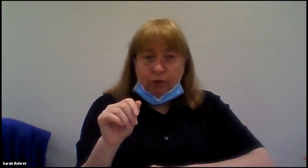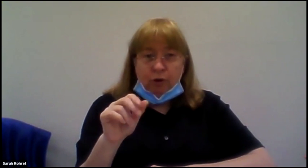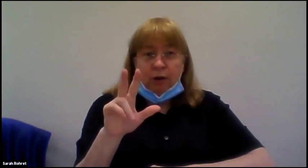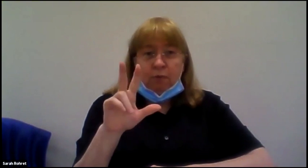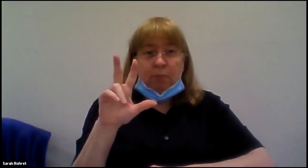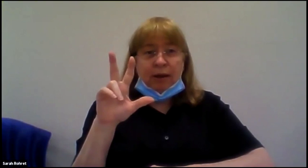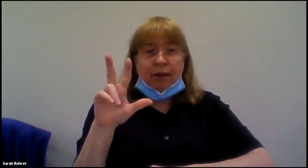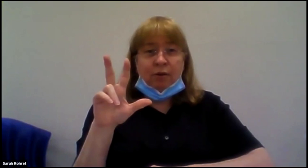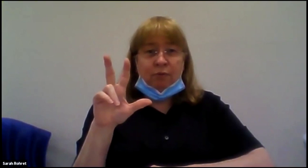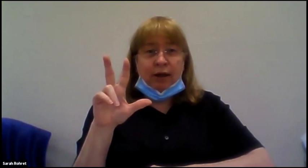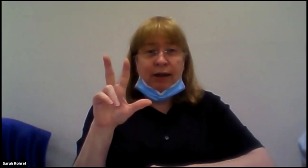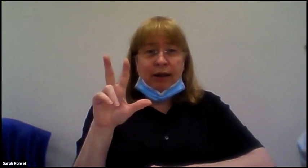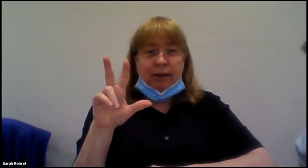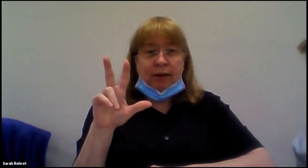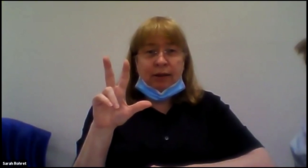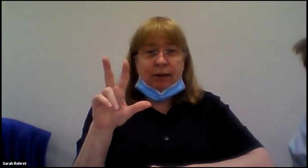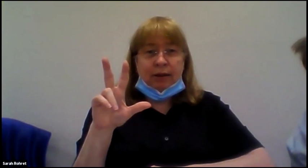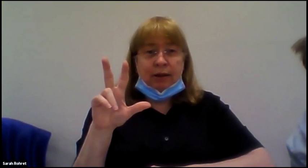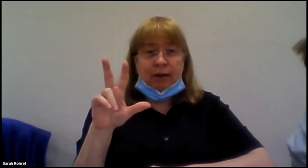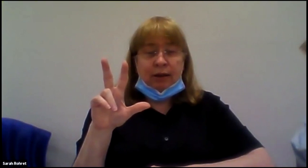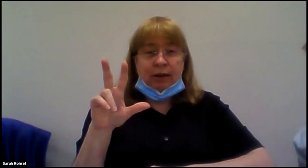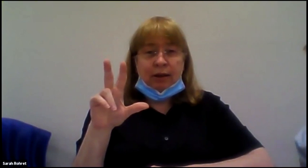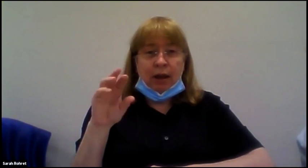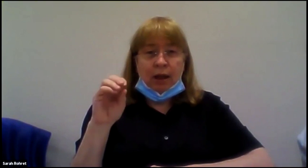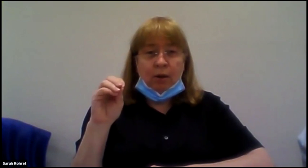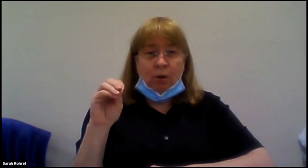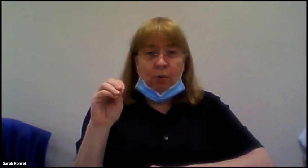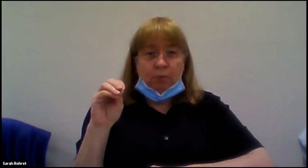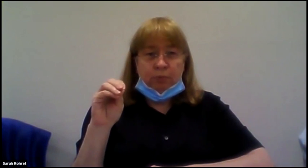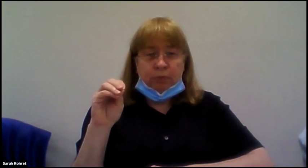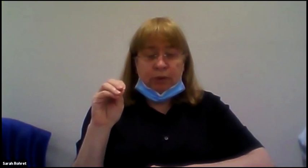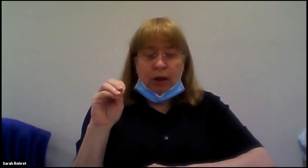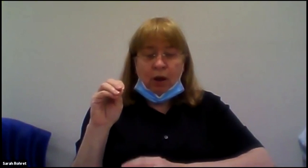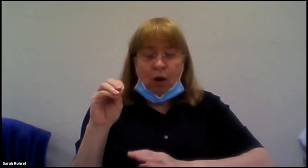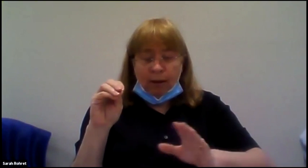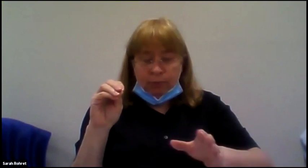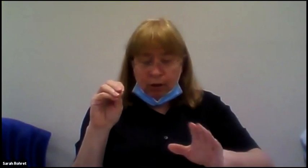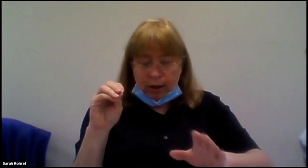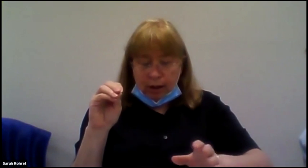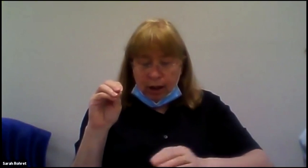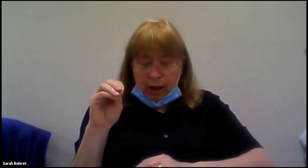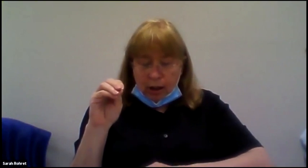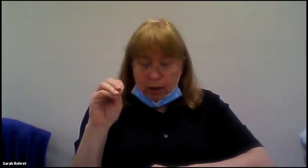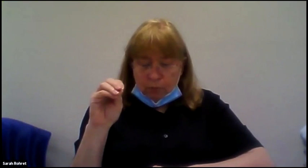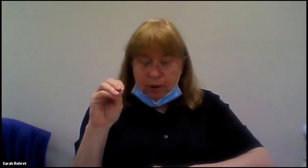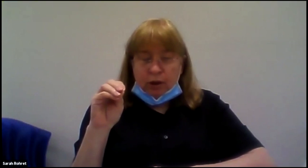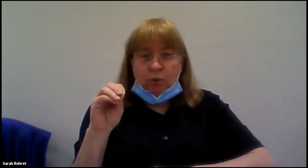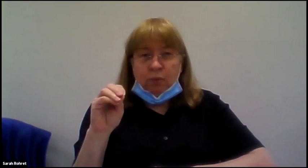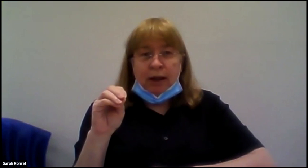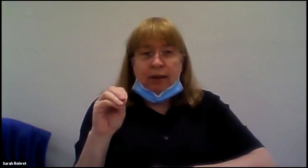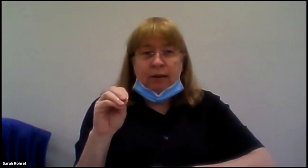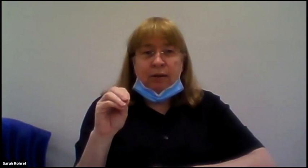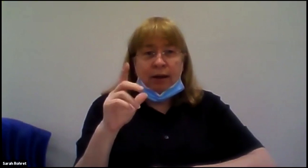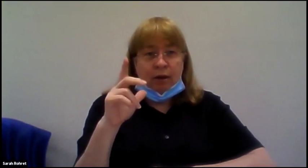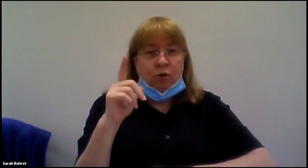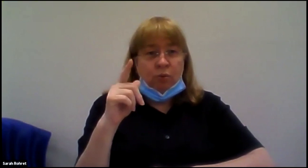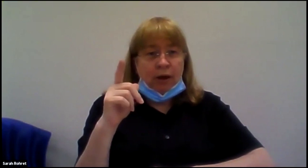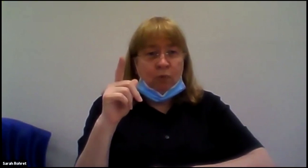30 would be the 3 and O. Oh, I'm sorry. With the 20s, like the 21